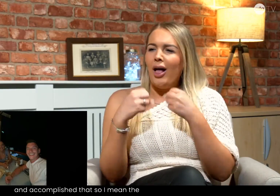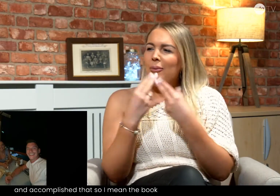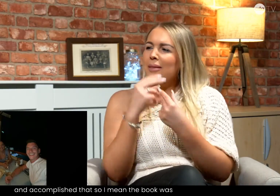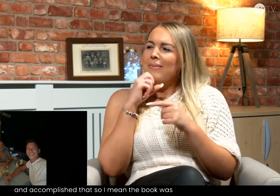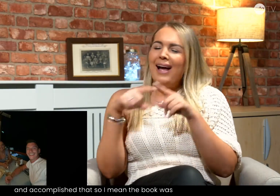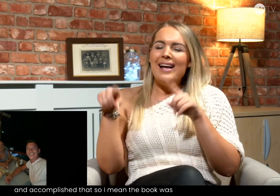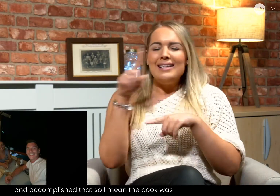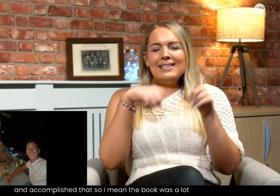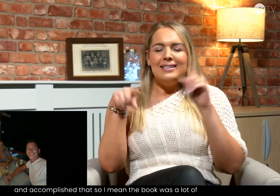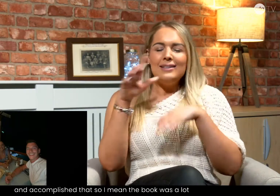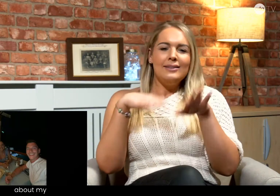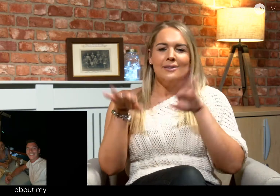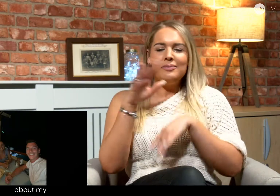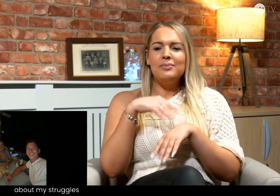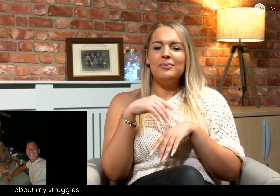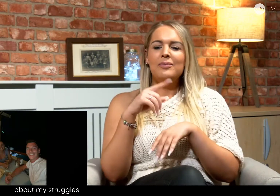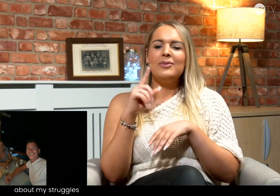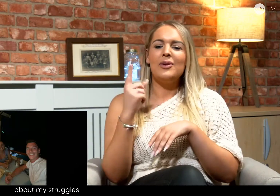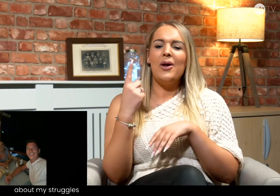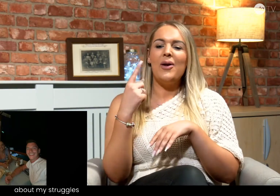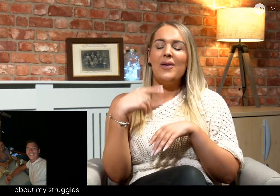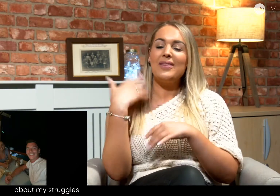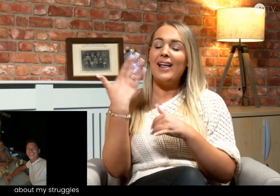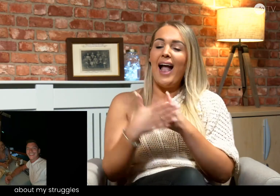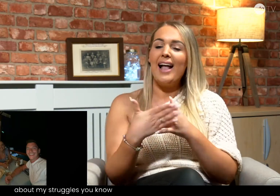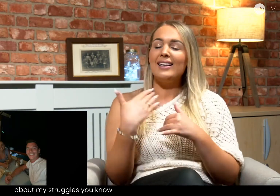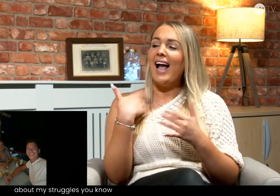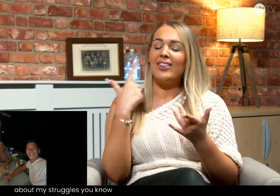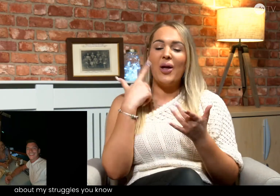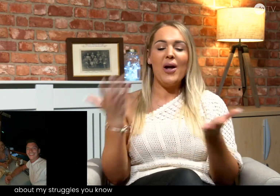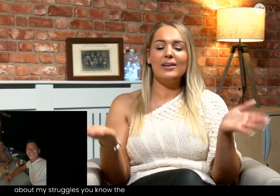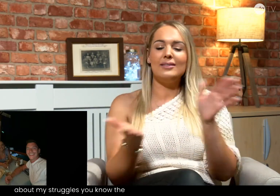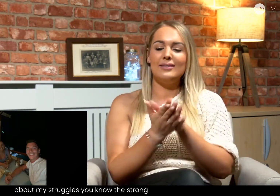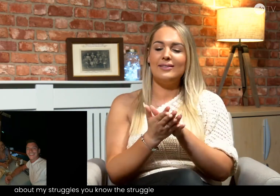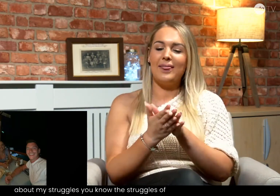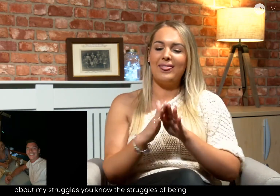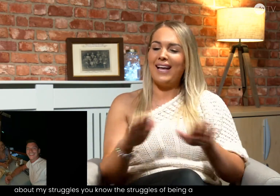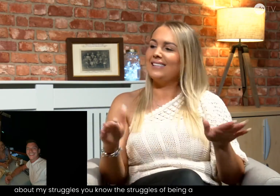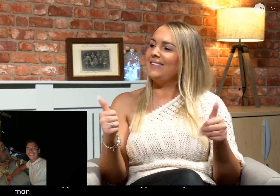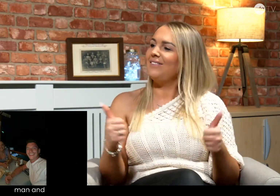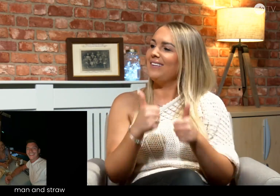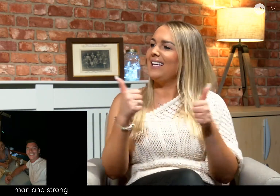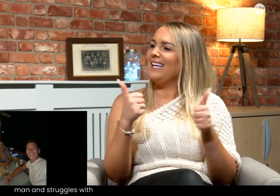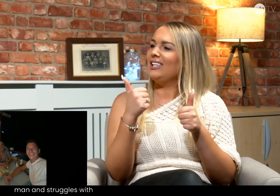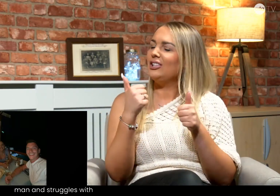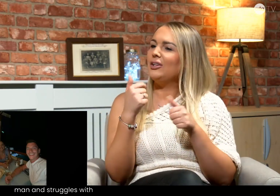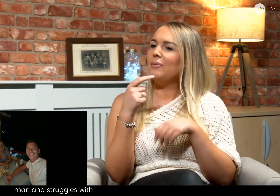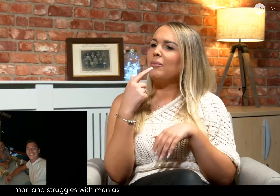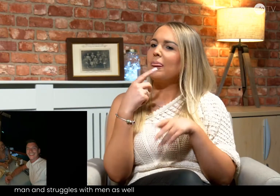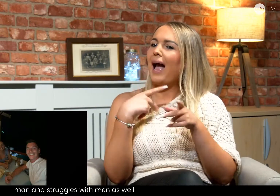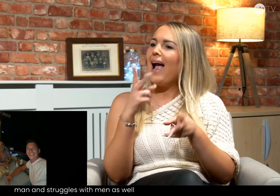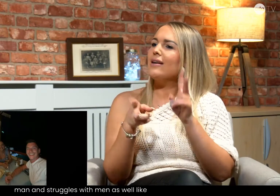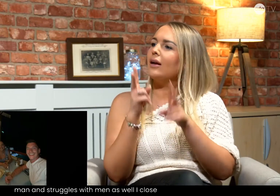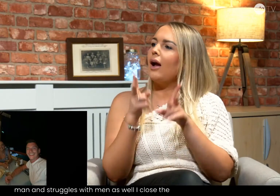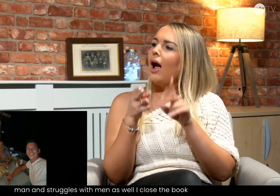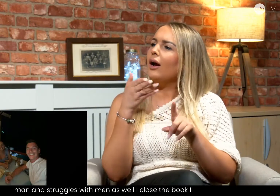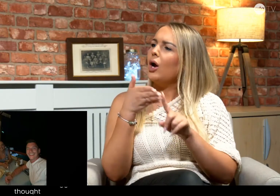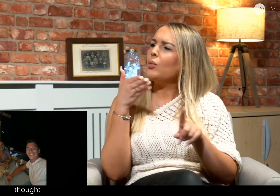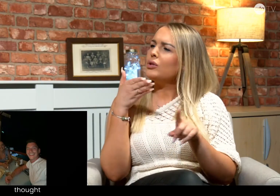struggles, you know, the struggles of being a man and struggles with men as well. And I closed the book and I thought, right, that's it, that's